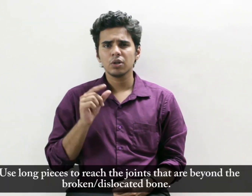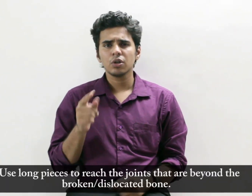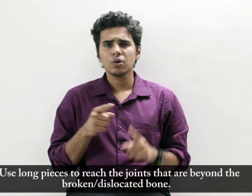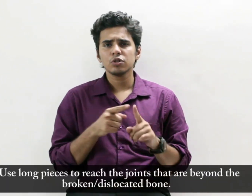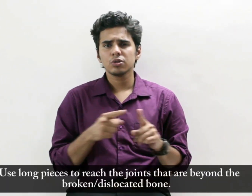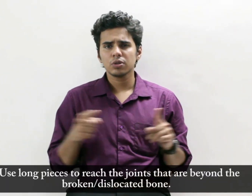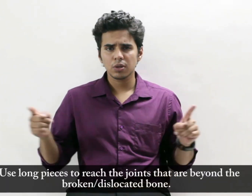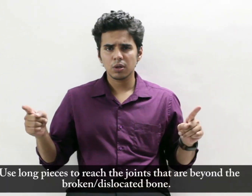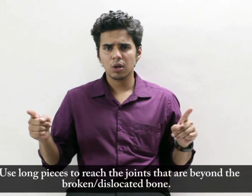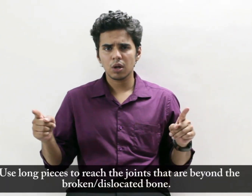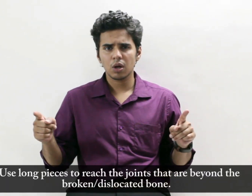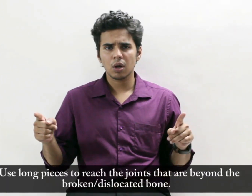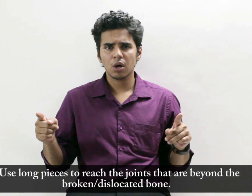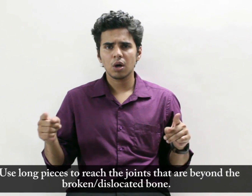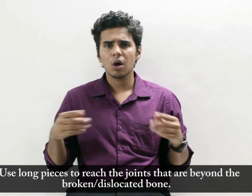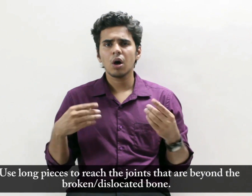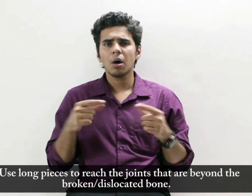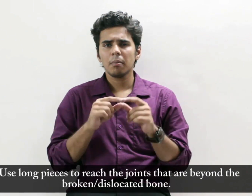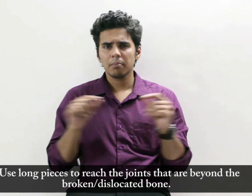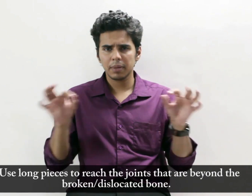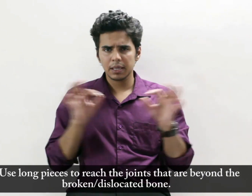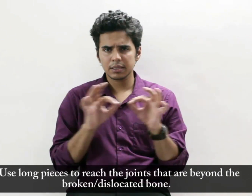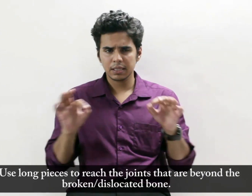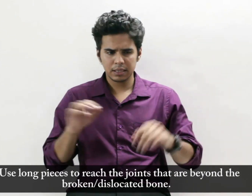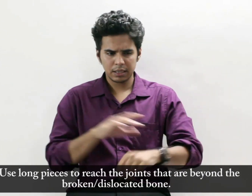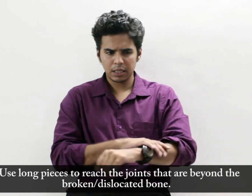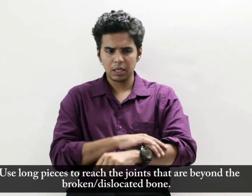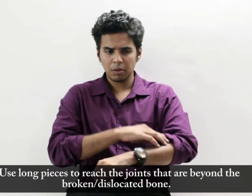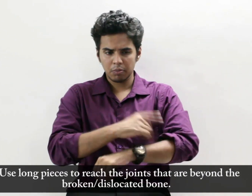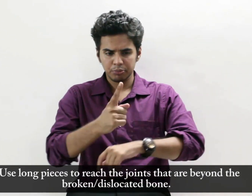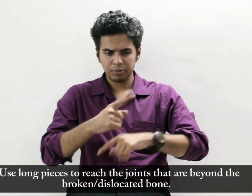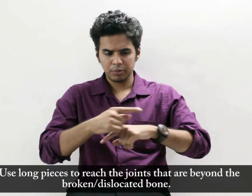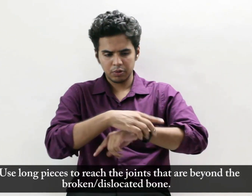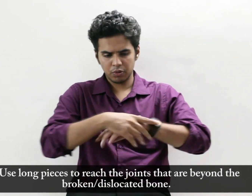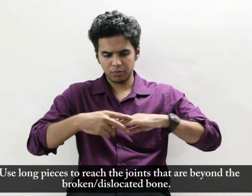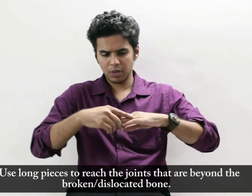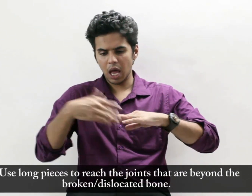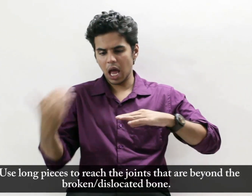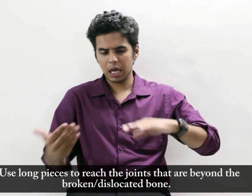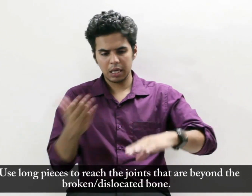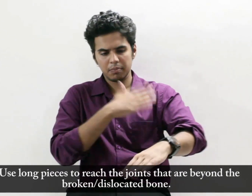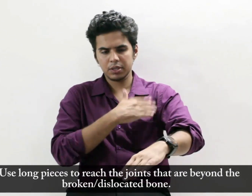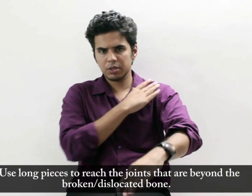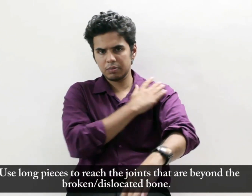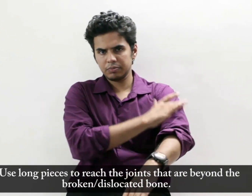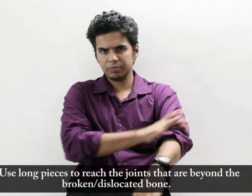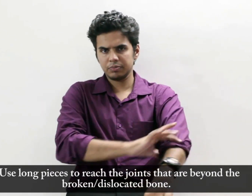use long pieces to reach the joints that are beyond the broken, dislocated bone.